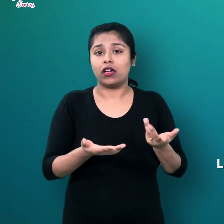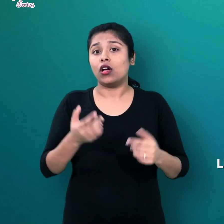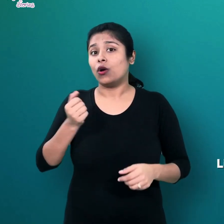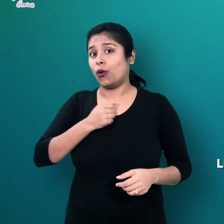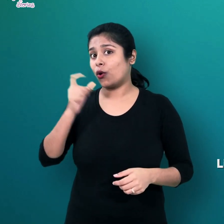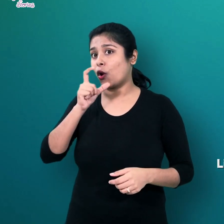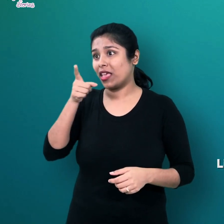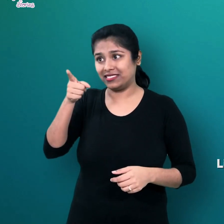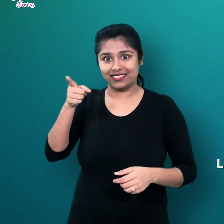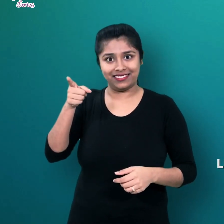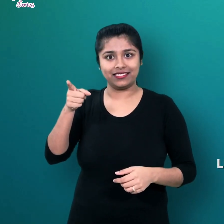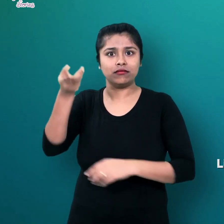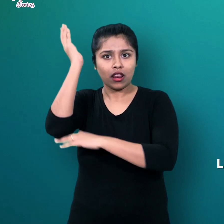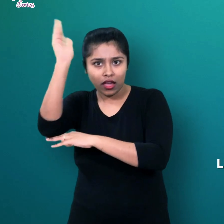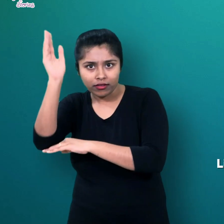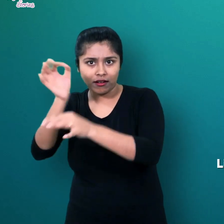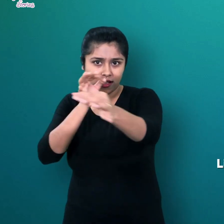college notes, said Riju.